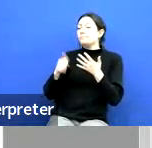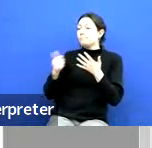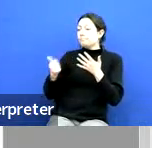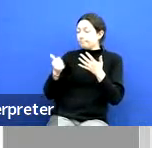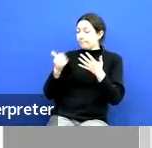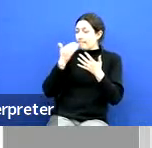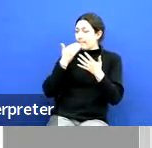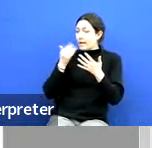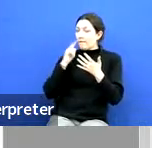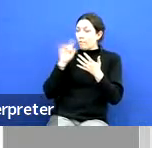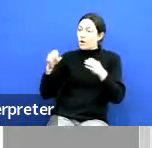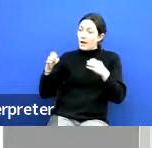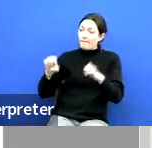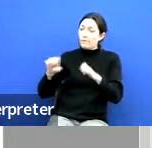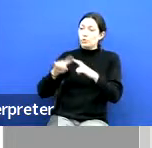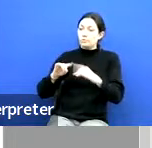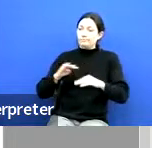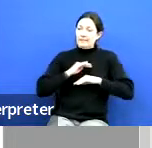to meeting the,